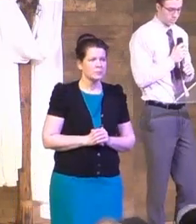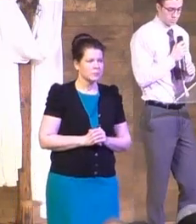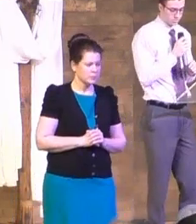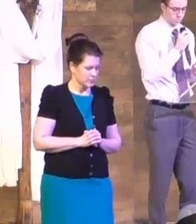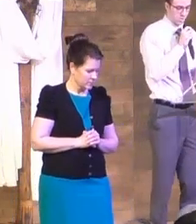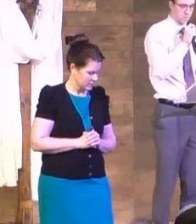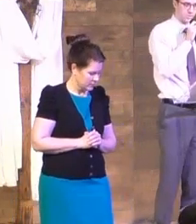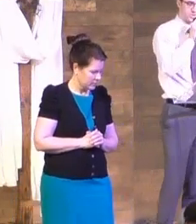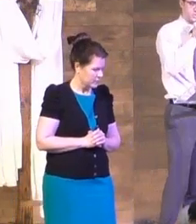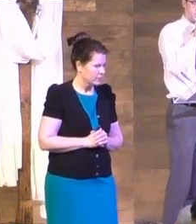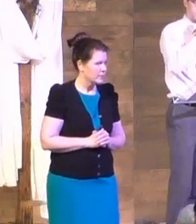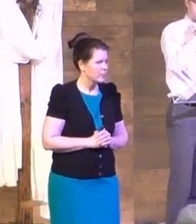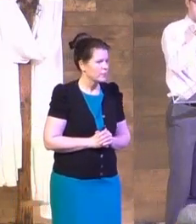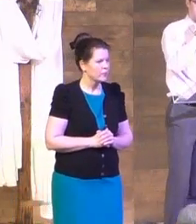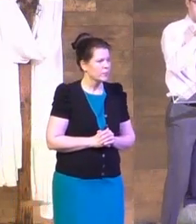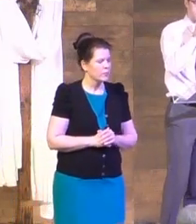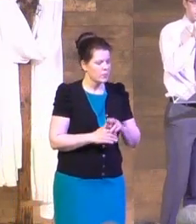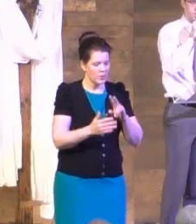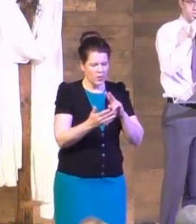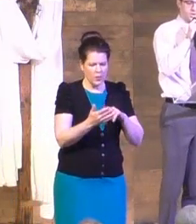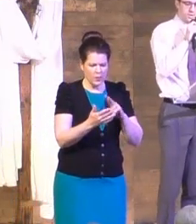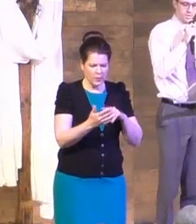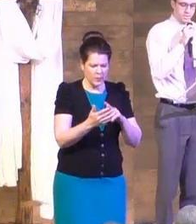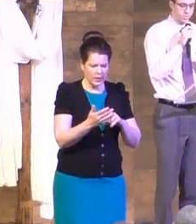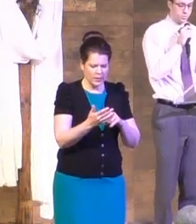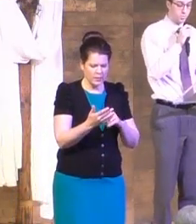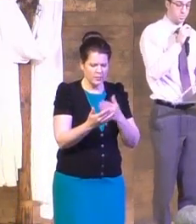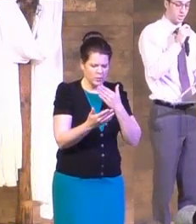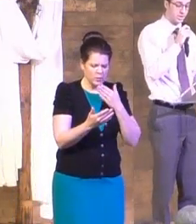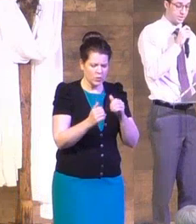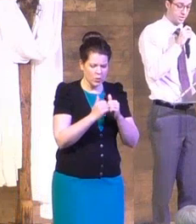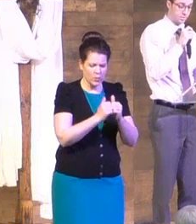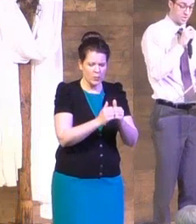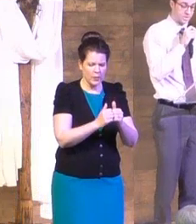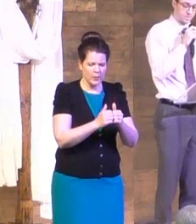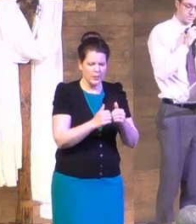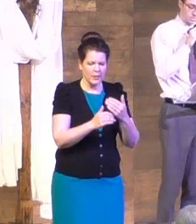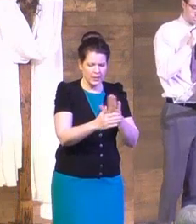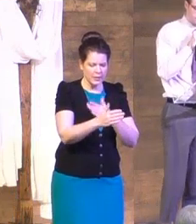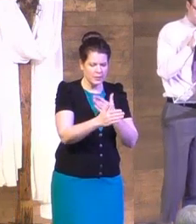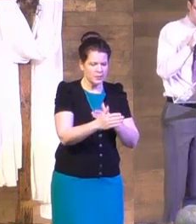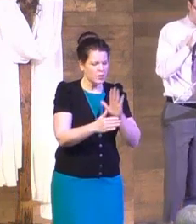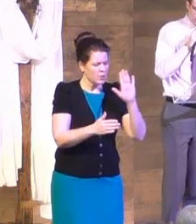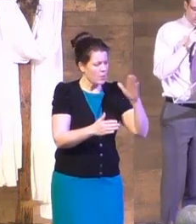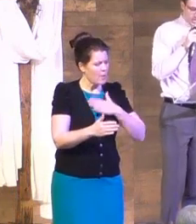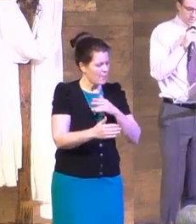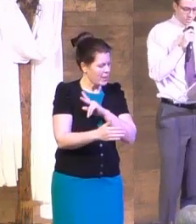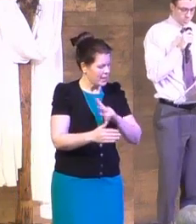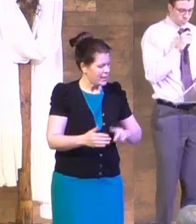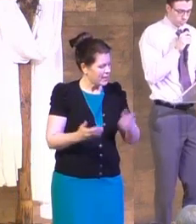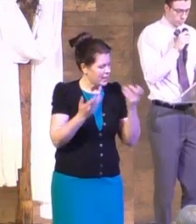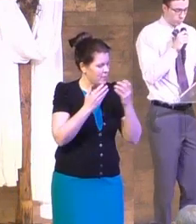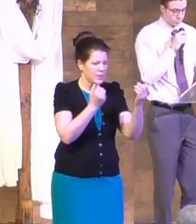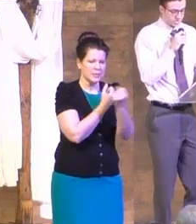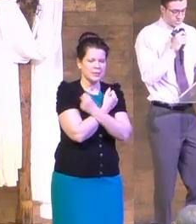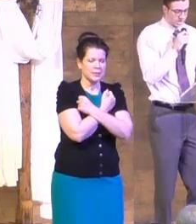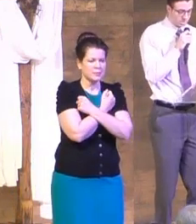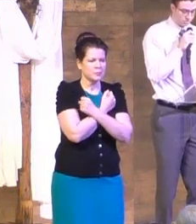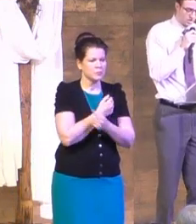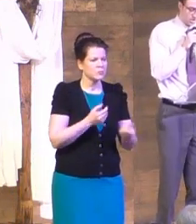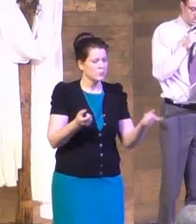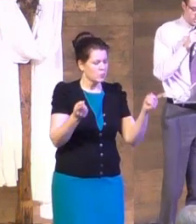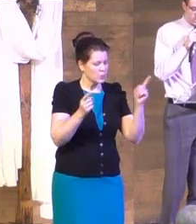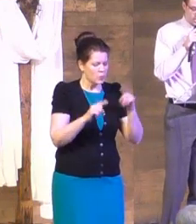It goes really well with the next song, You Are My King, Amazing Love. When we say